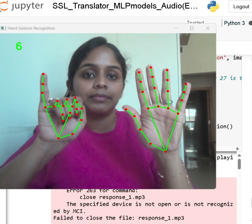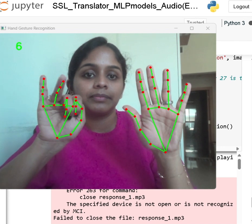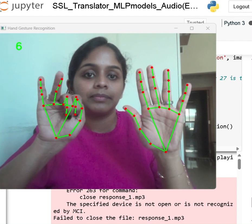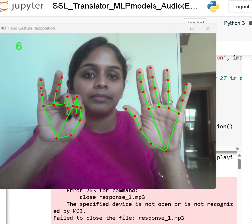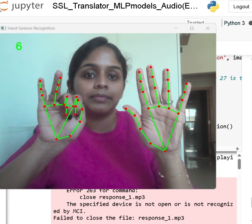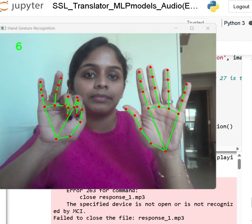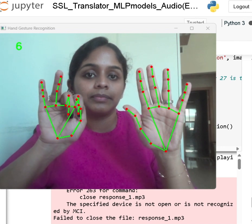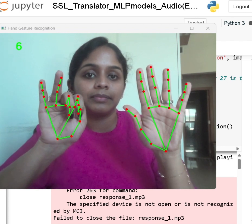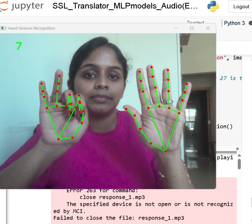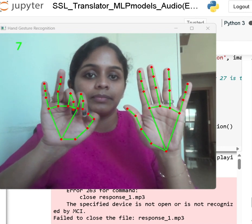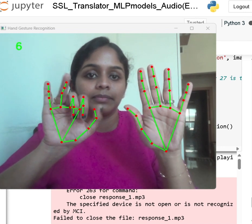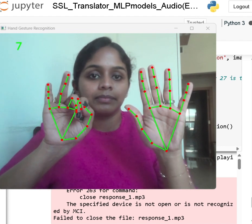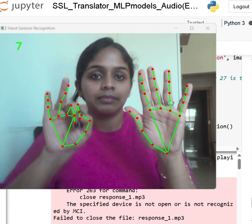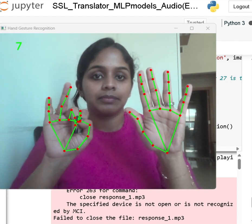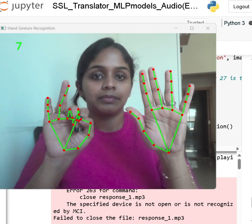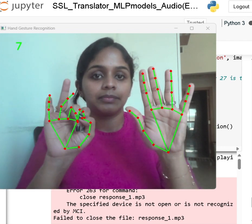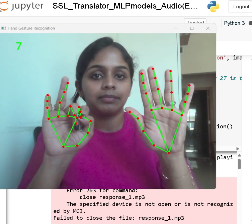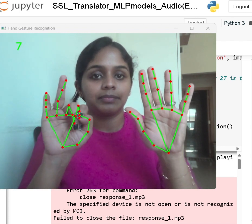6